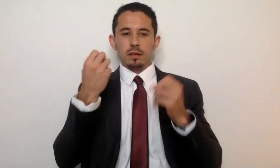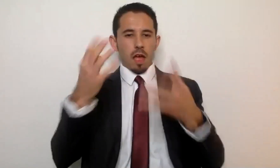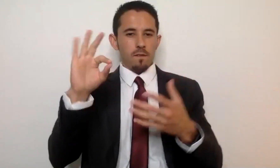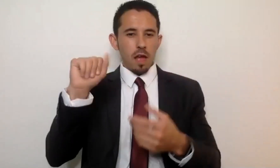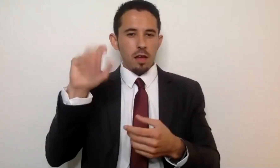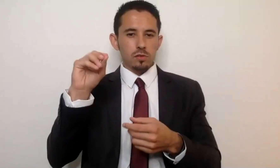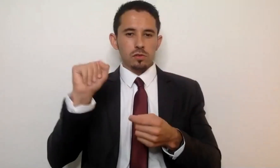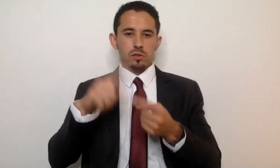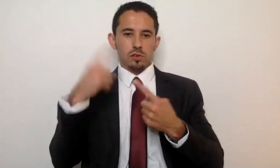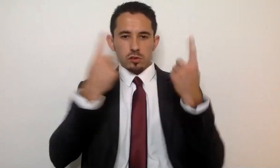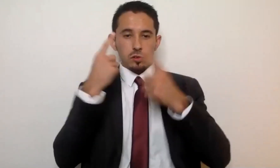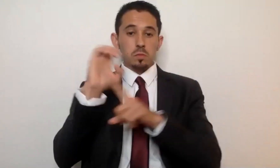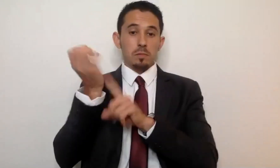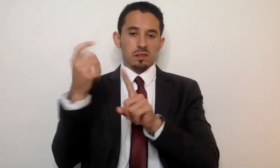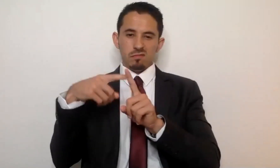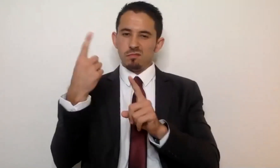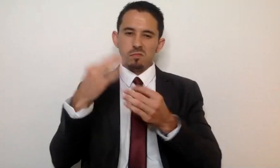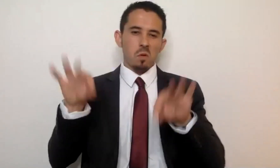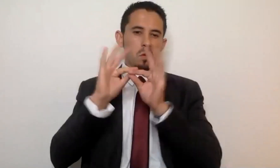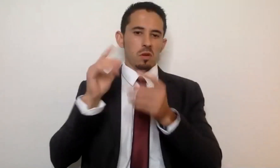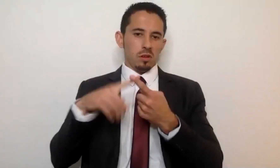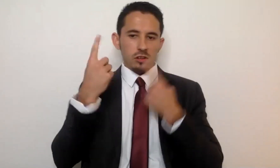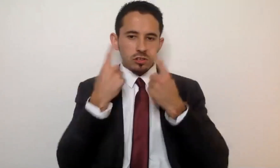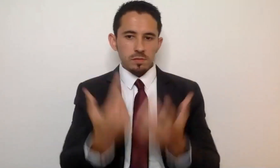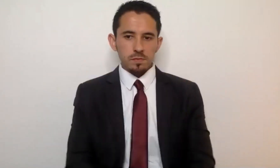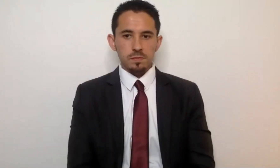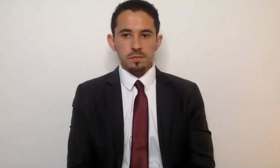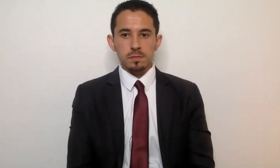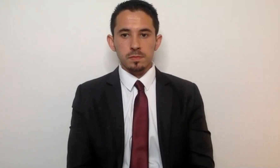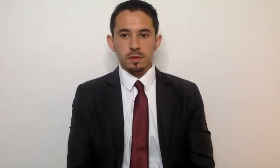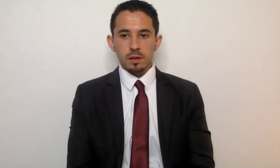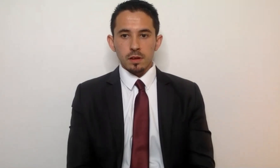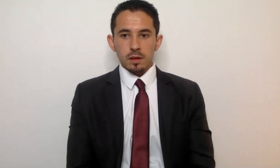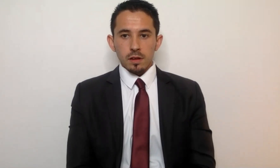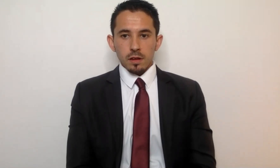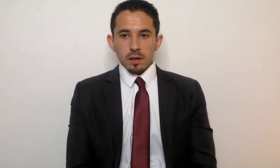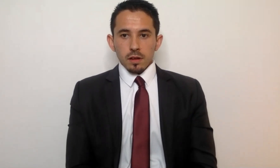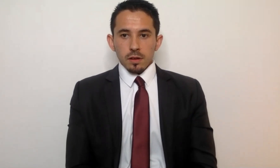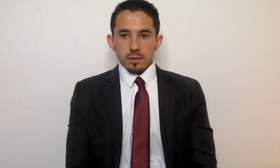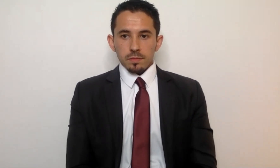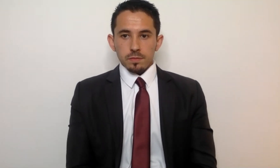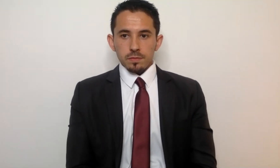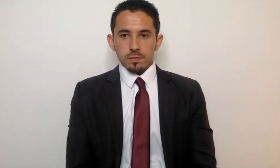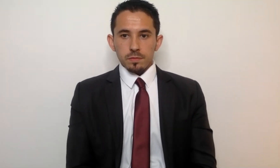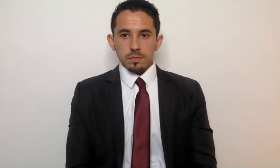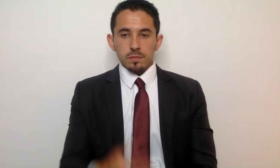Ticks are complicated. Again, there are many factors, and environment is just one of these many considerations.